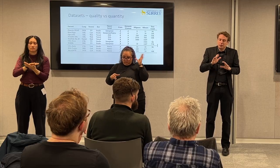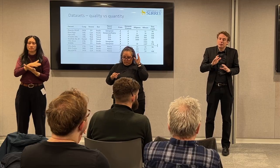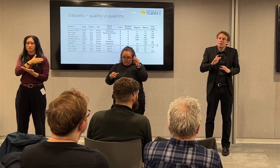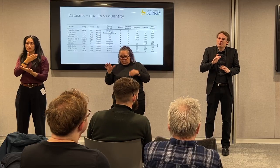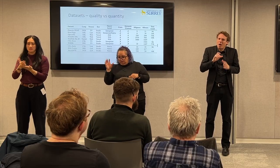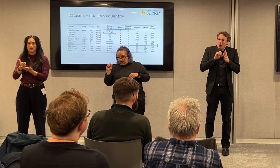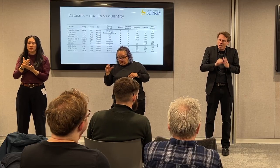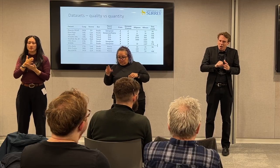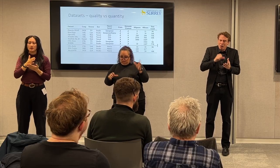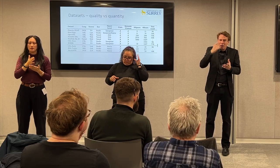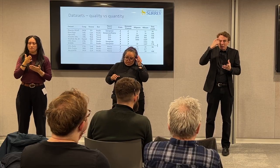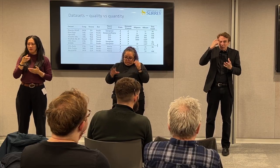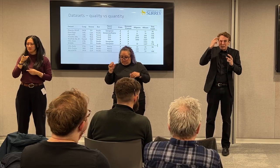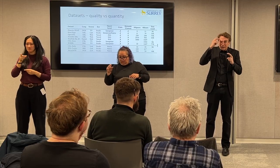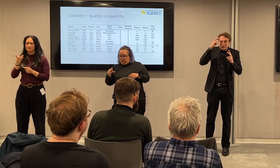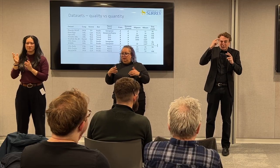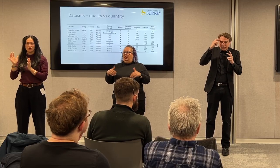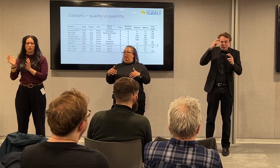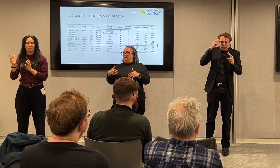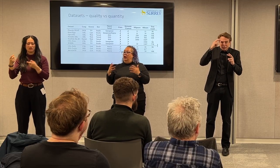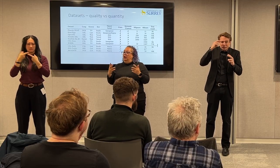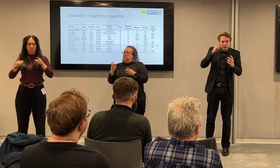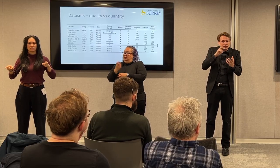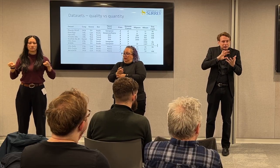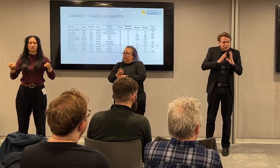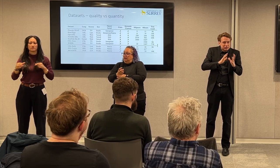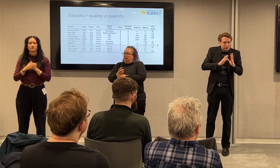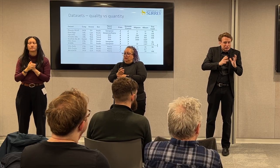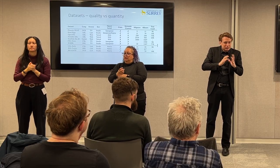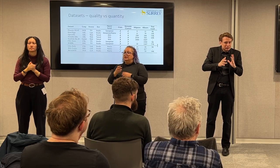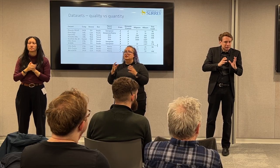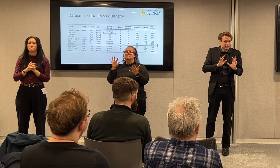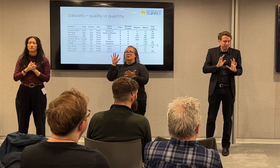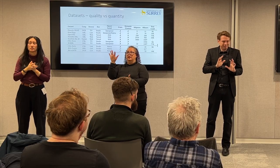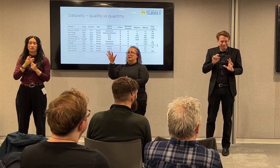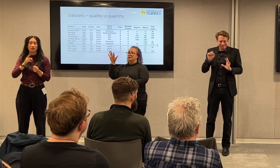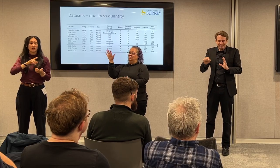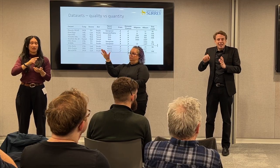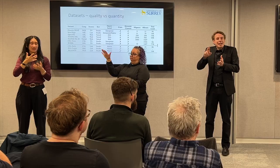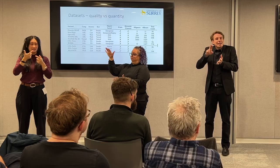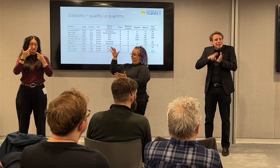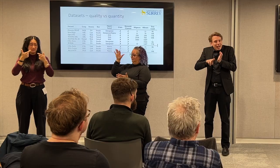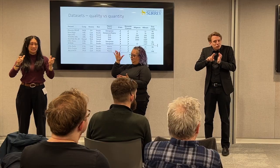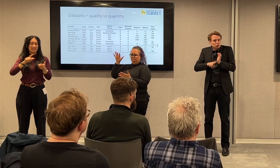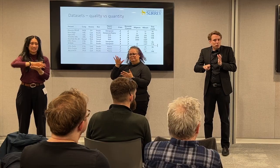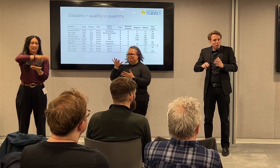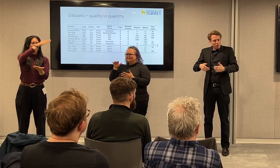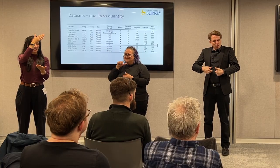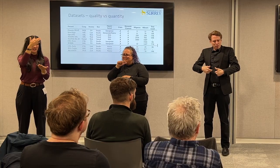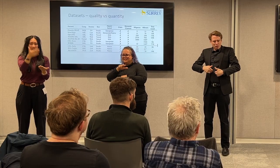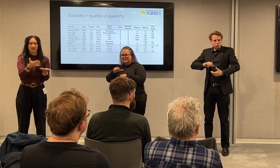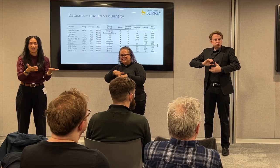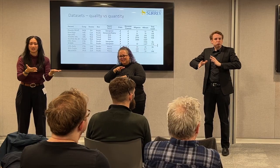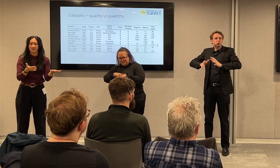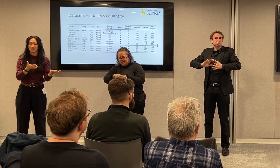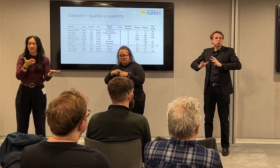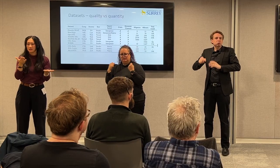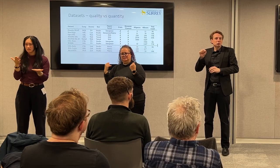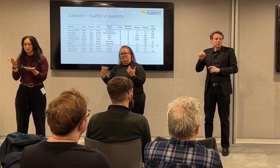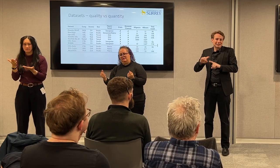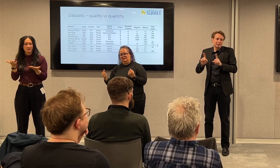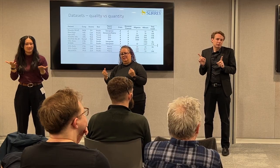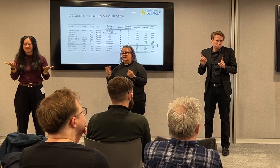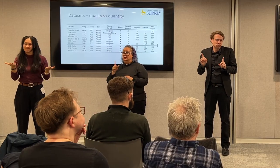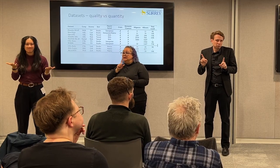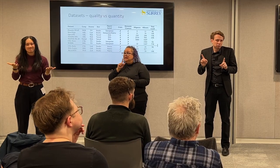these two. And so the large data sets that we're getting are not indicative of natural sign language. And that, like I say, is creating huge anxiety in that deaf